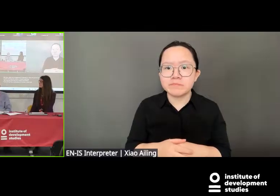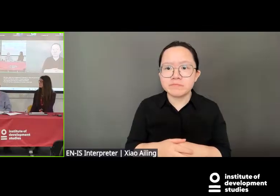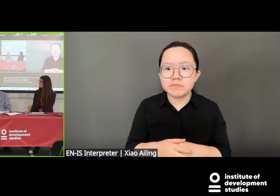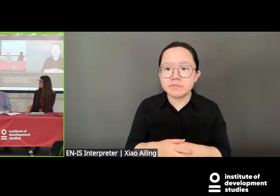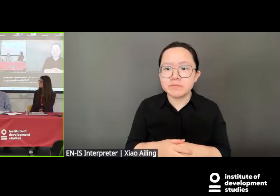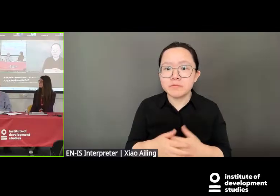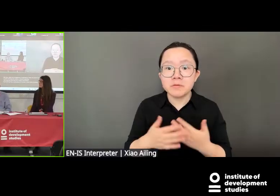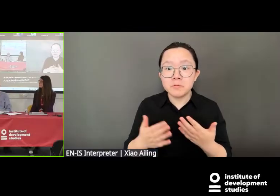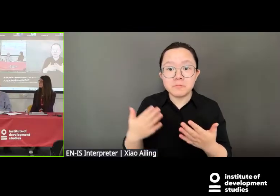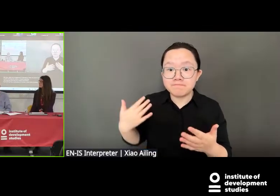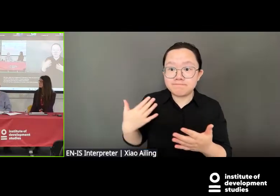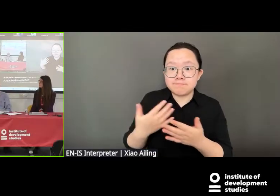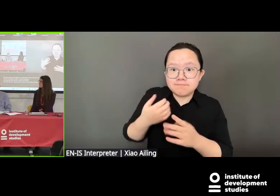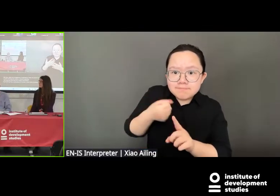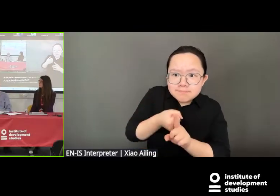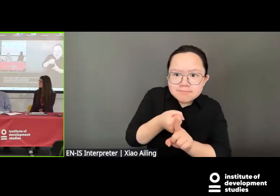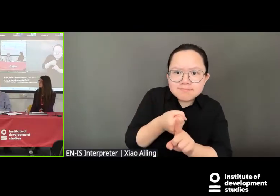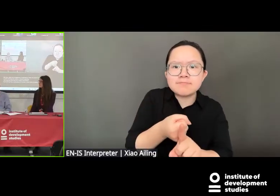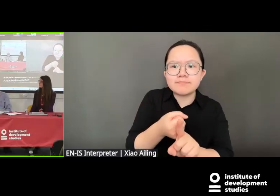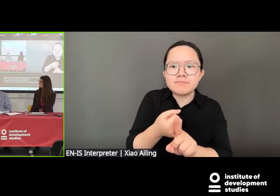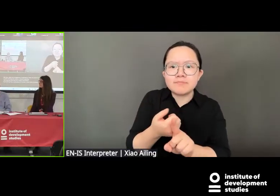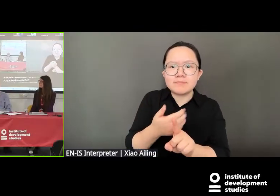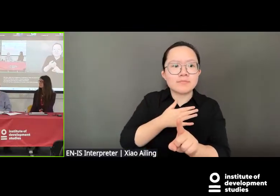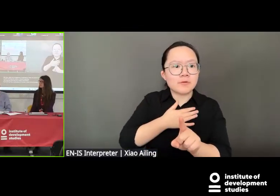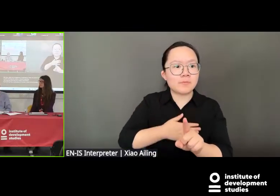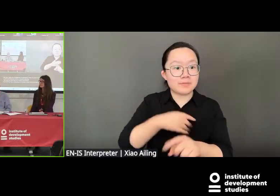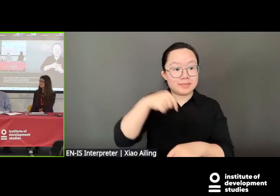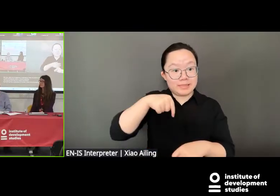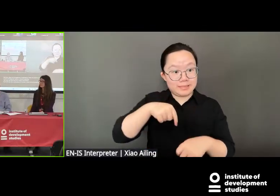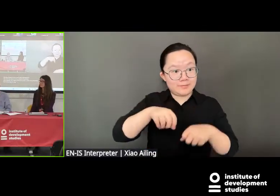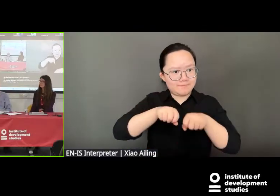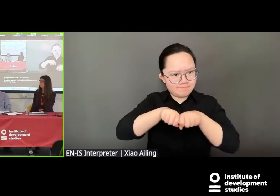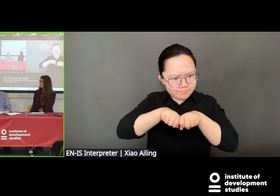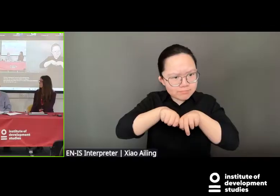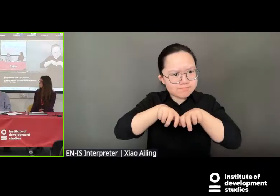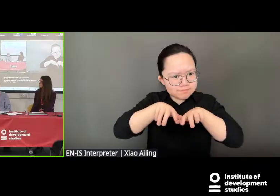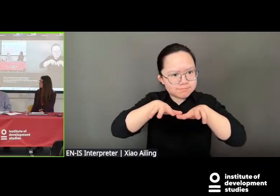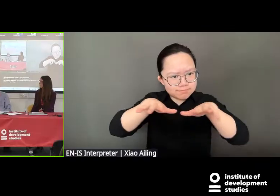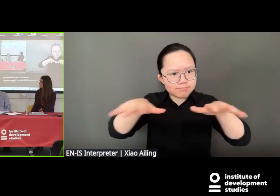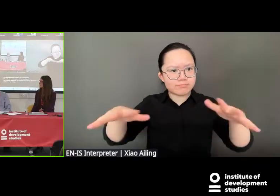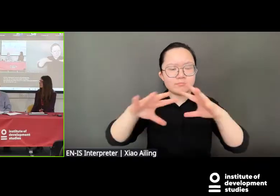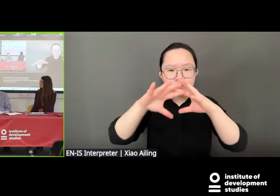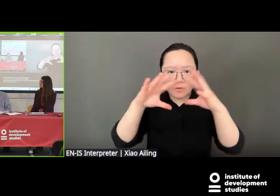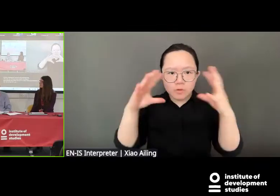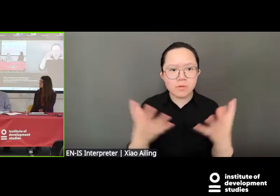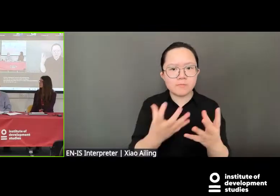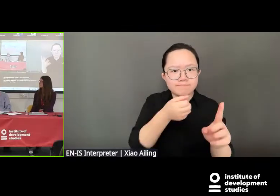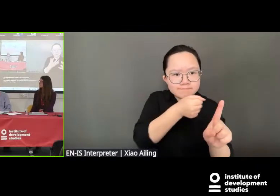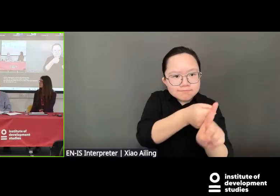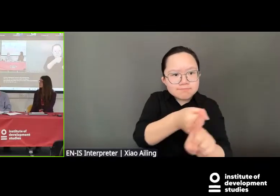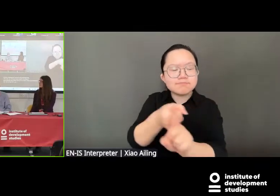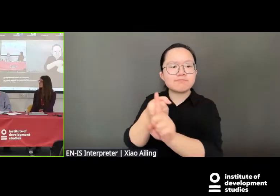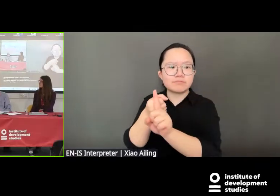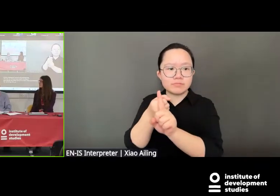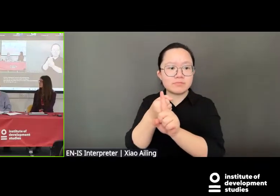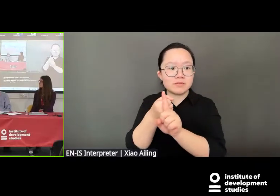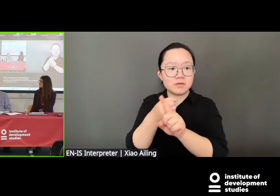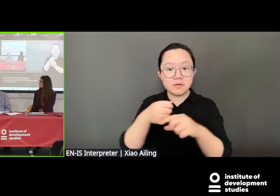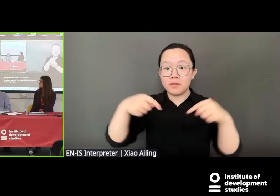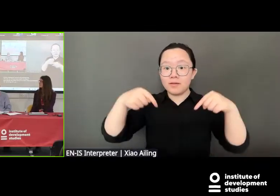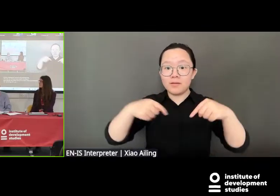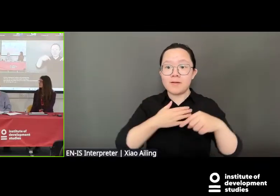across the globe. So I encourage all of you, all of us, researchers, practitioners, advocates, partners, to take this learning